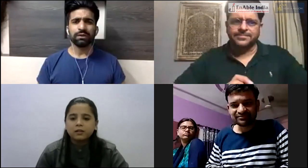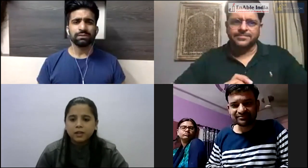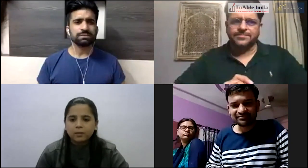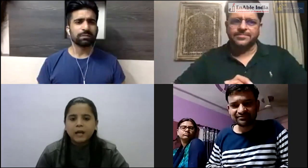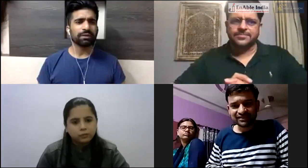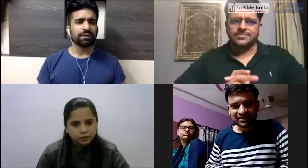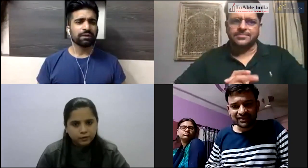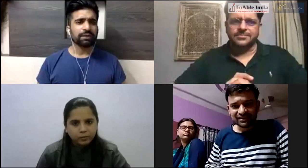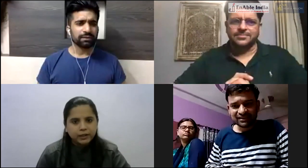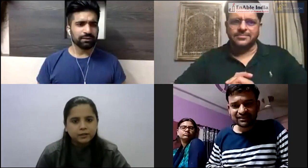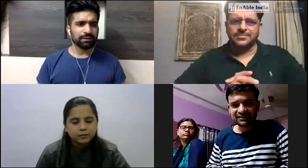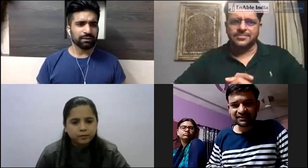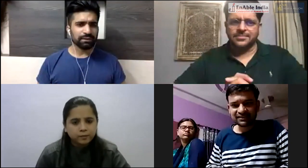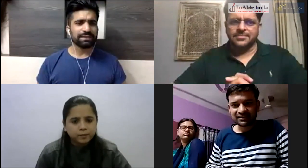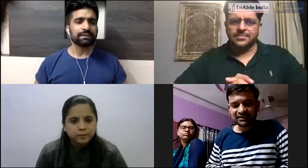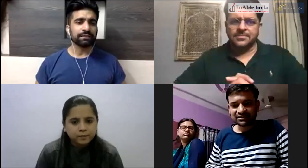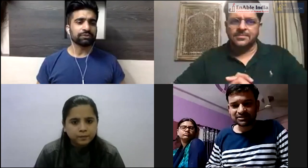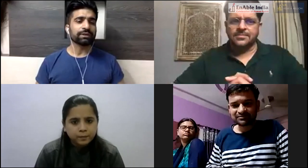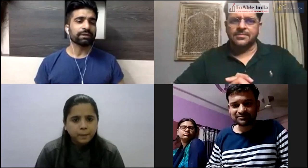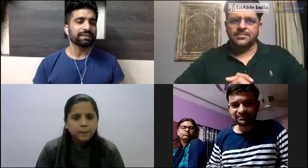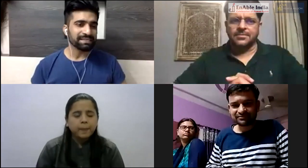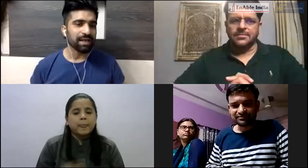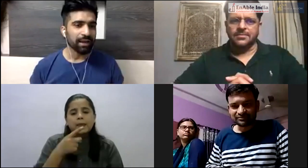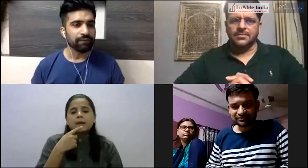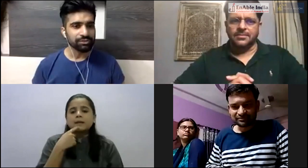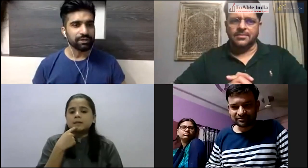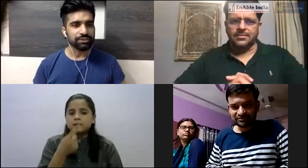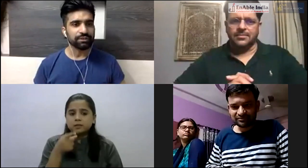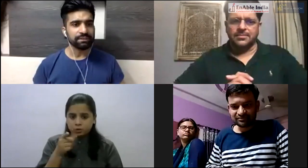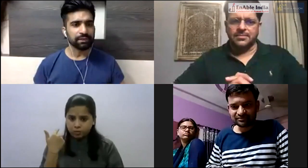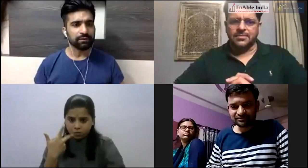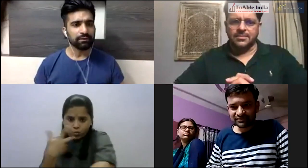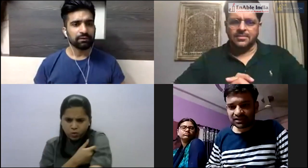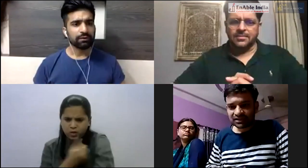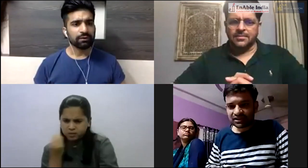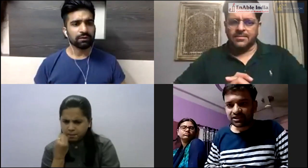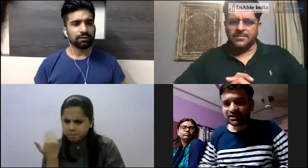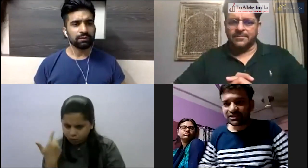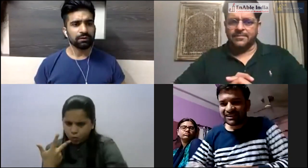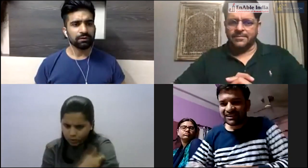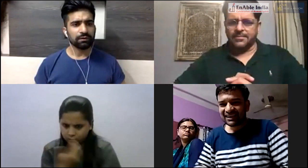And yes. they are planning for a family. So he just had vaccination, did he say?